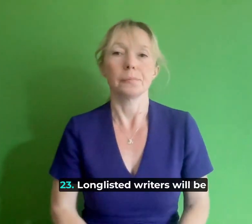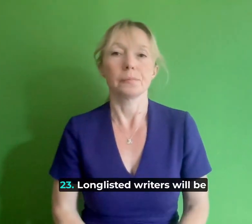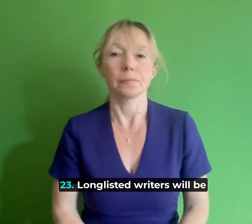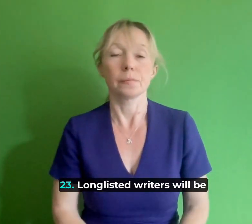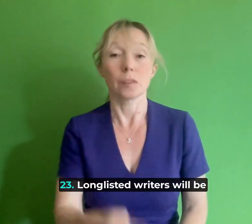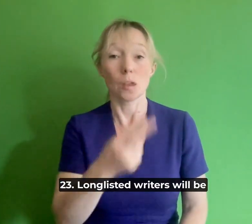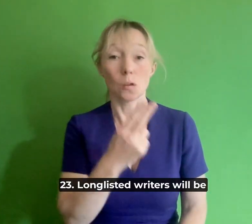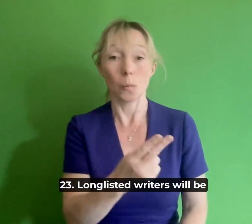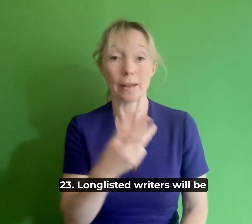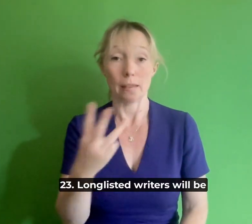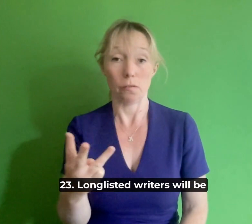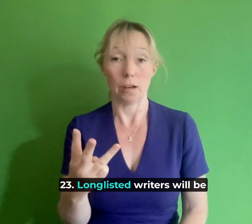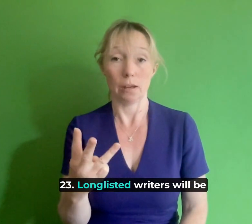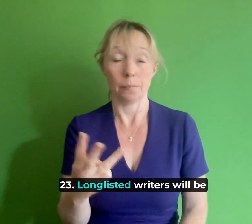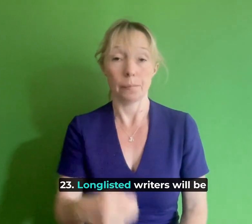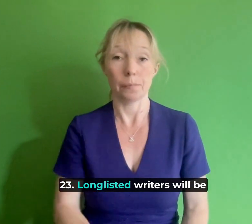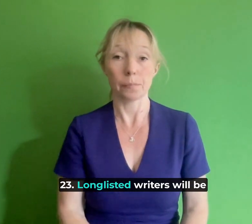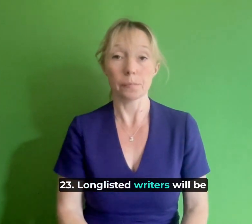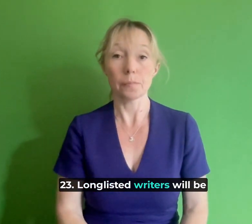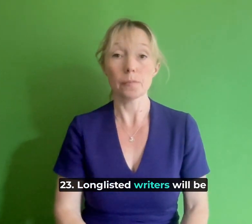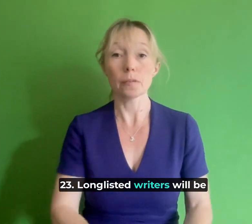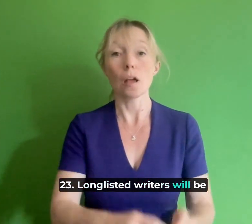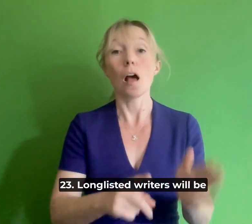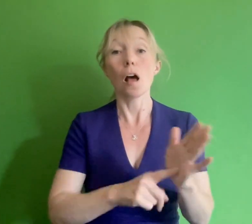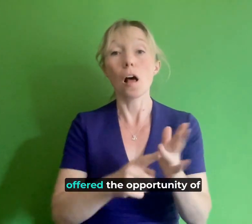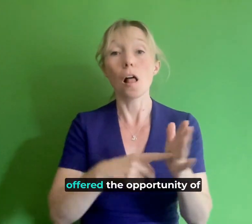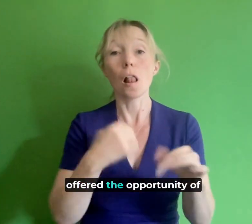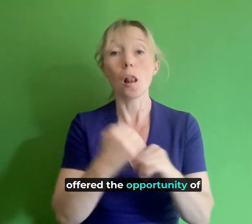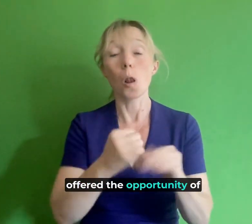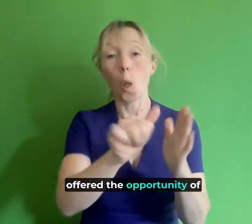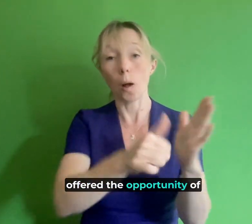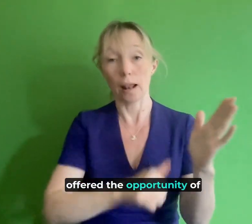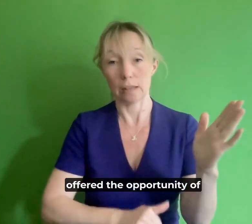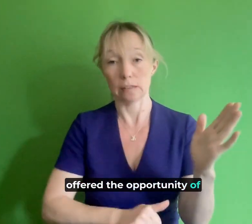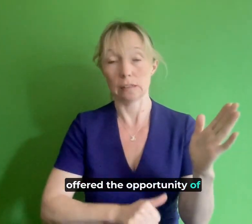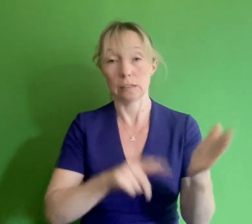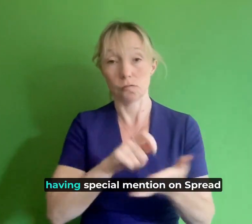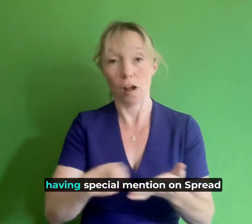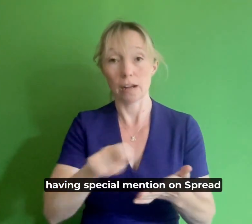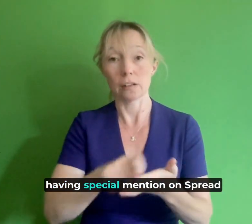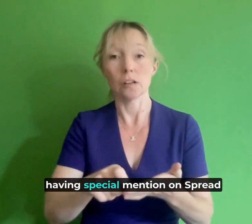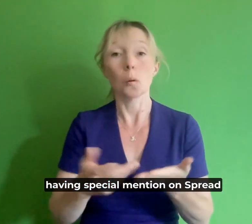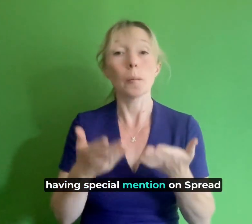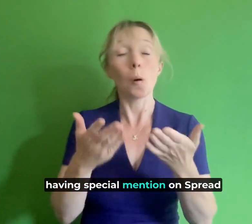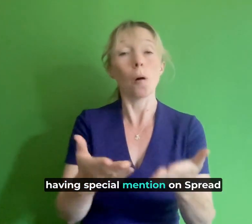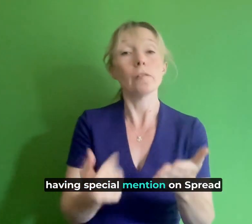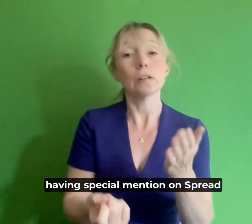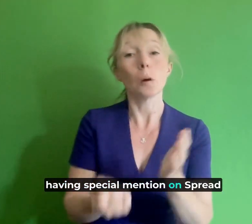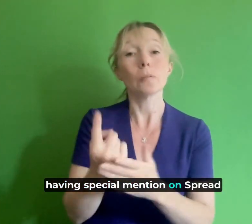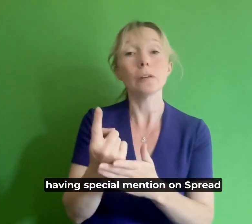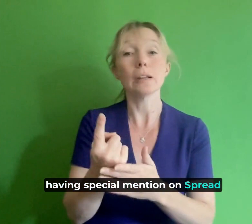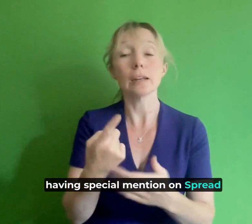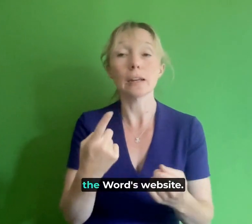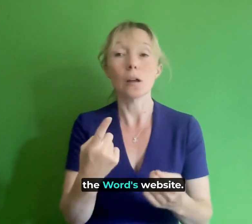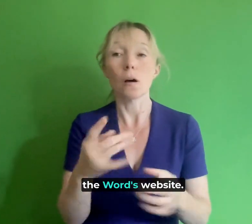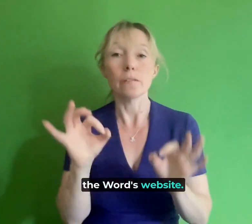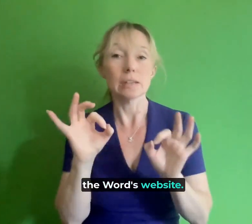23. Long-listed writers will be offered the opportunity of having a special mention on Spread the Word's